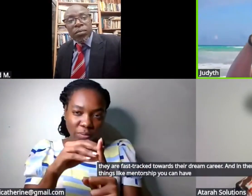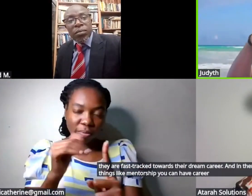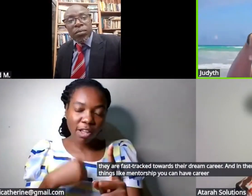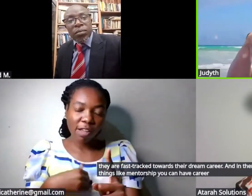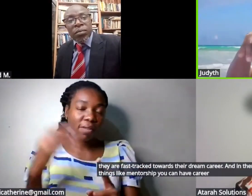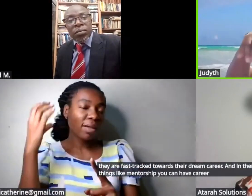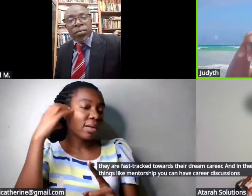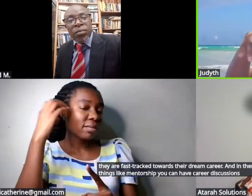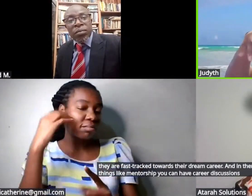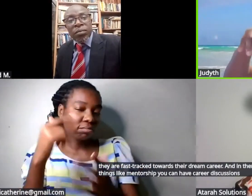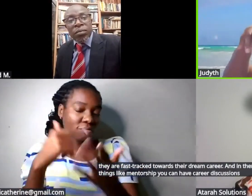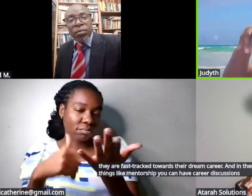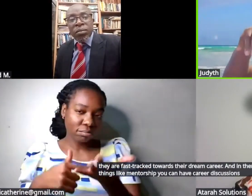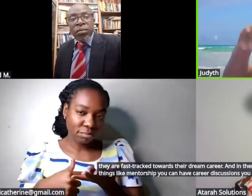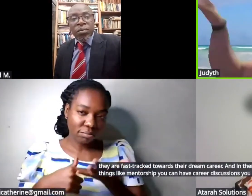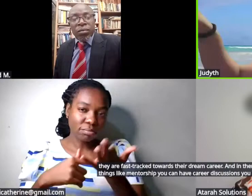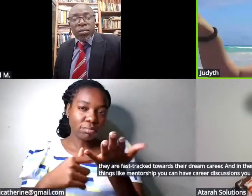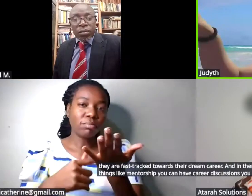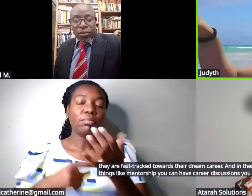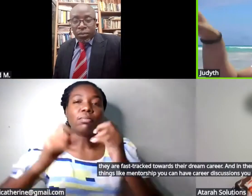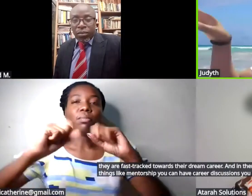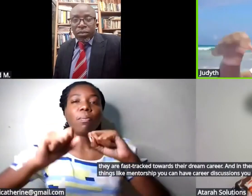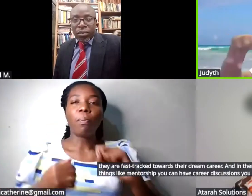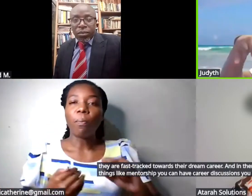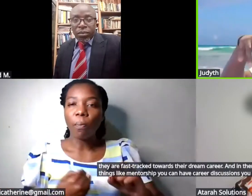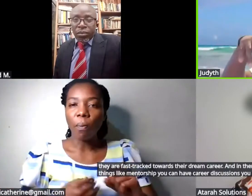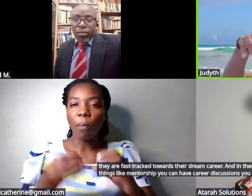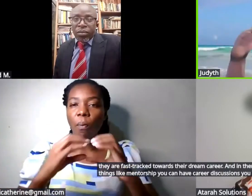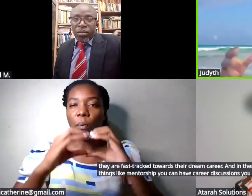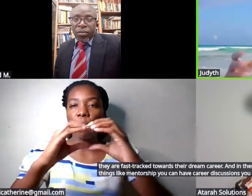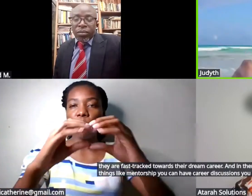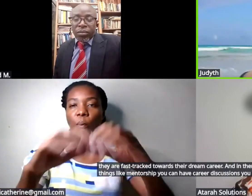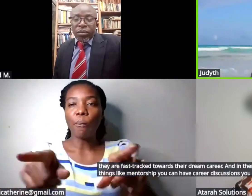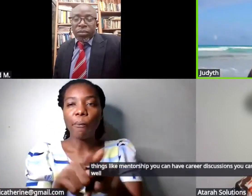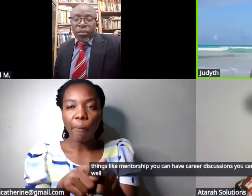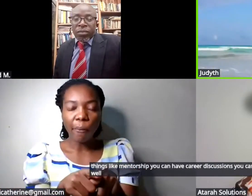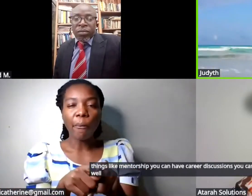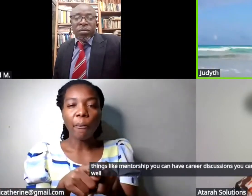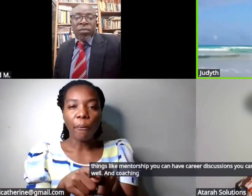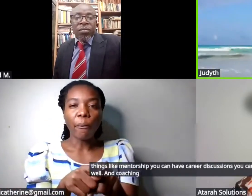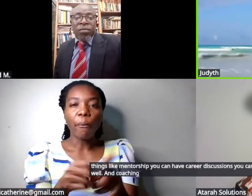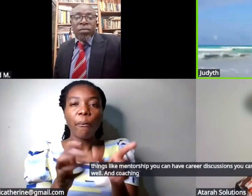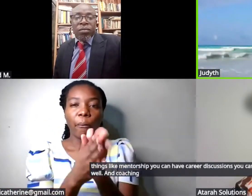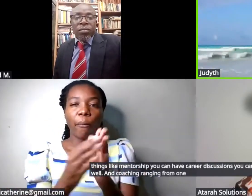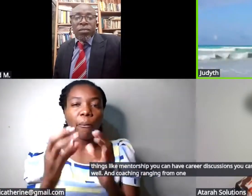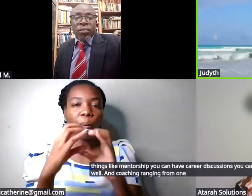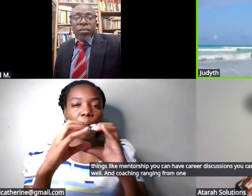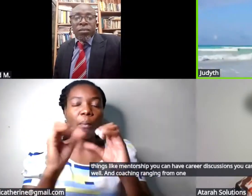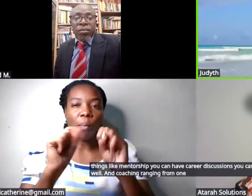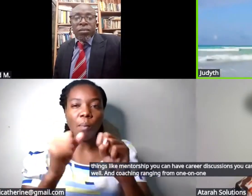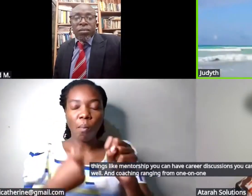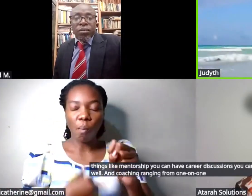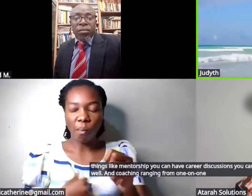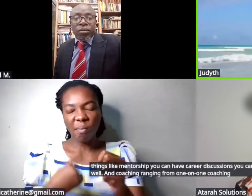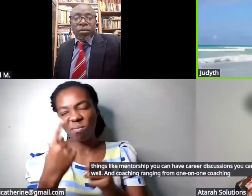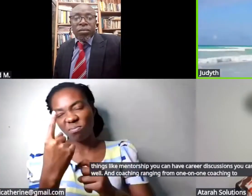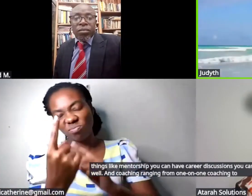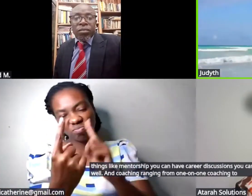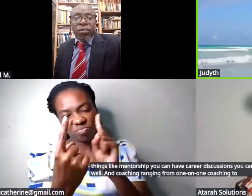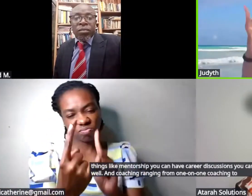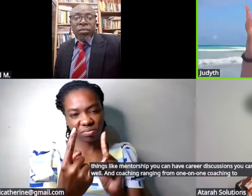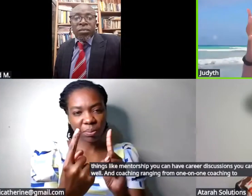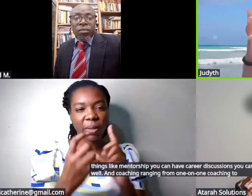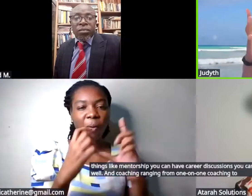can have coaching as well, and coaching ranging from one-on-one coaching to